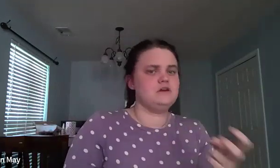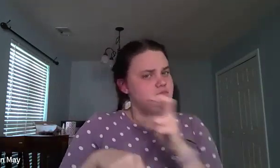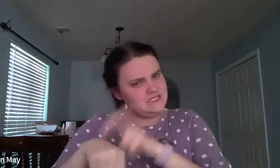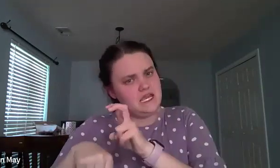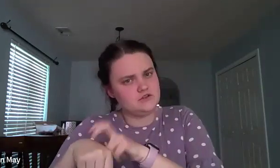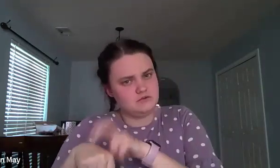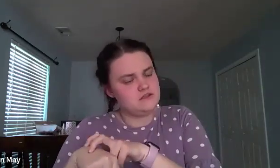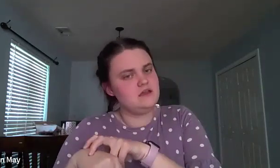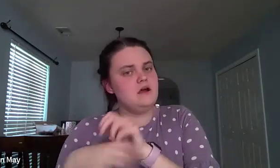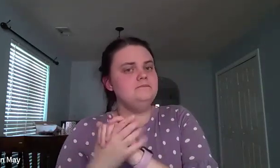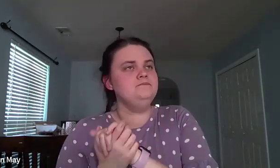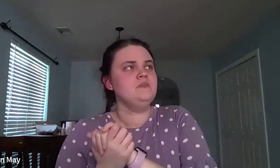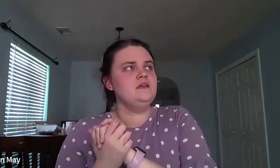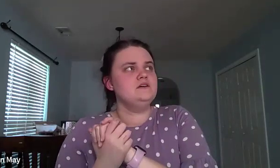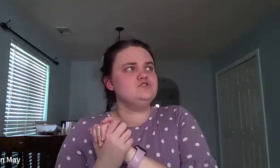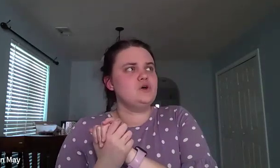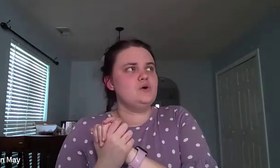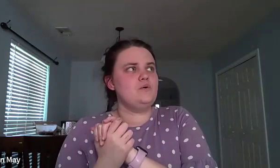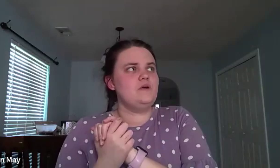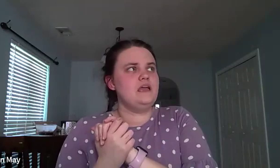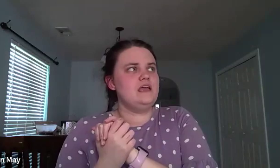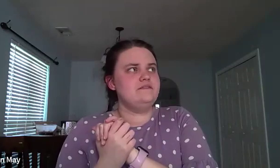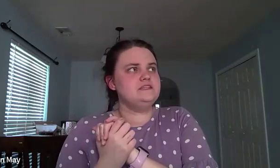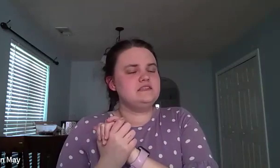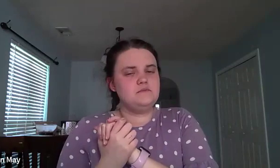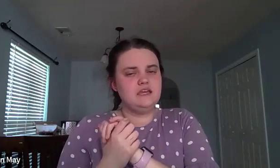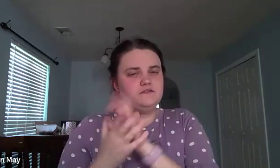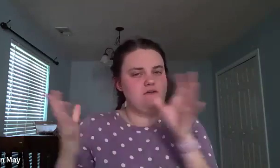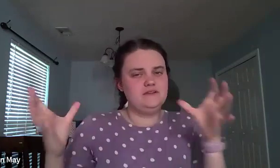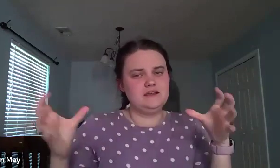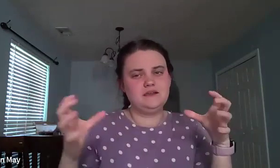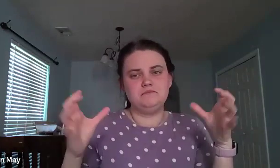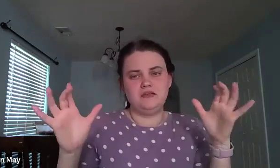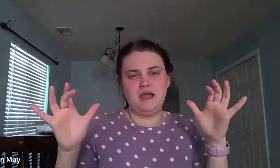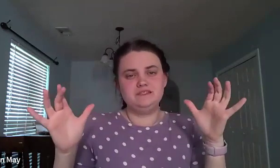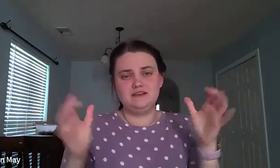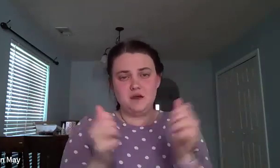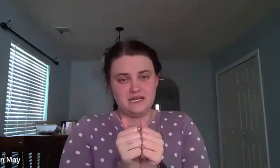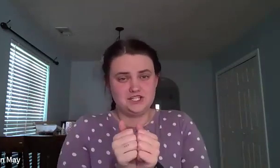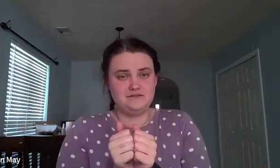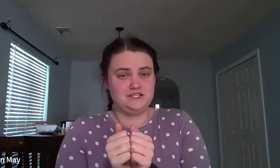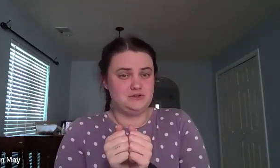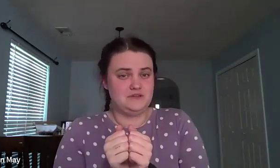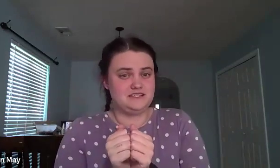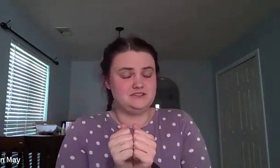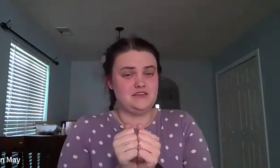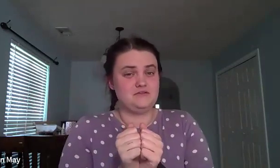to have potatoes with it. So if it's some, like, if you're having like I would say a combination of like two things that are together that